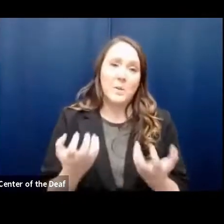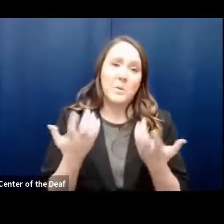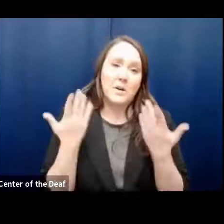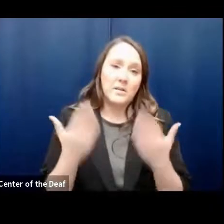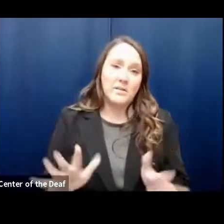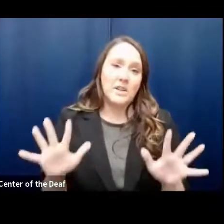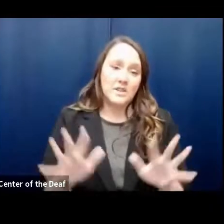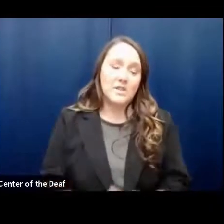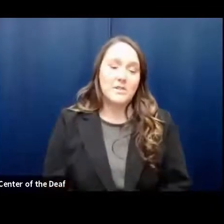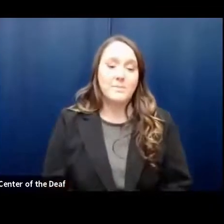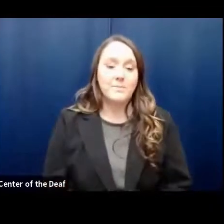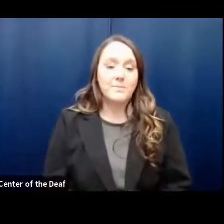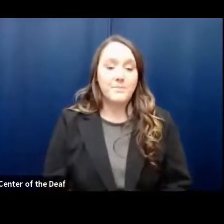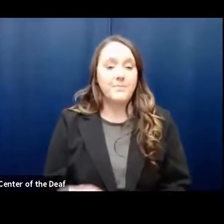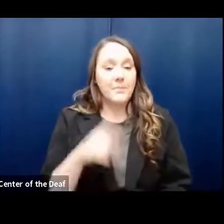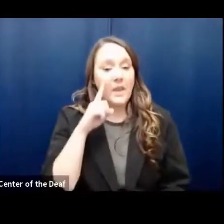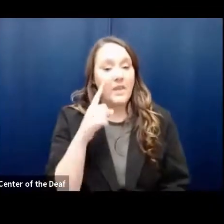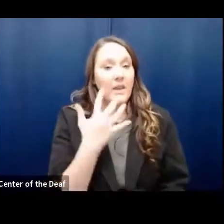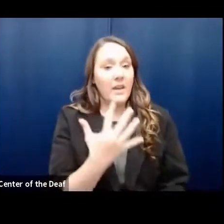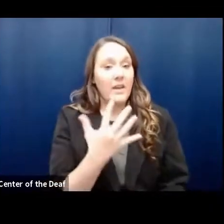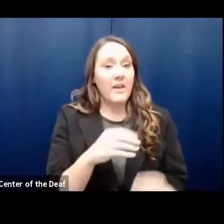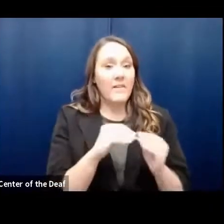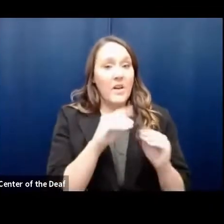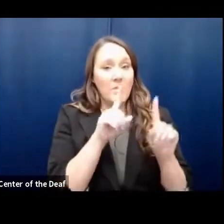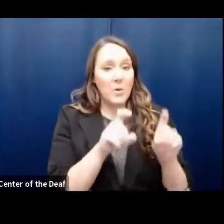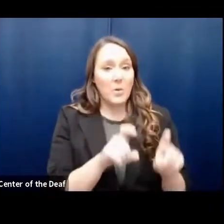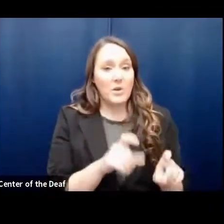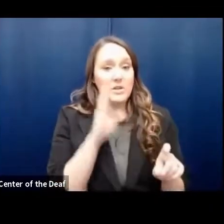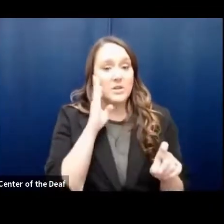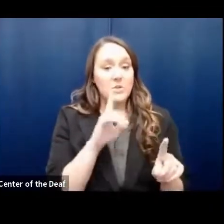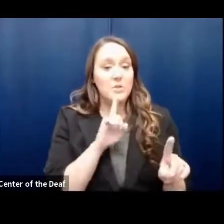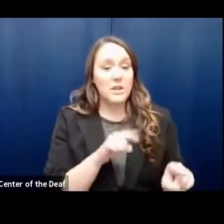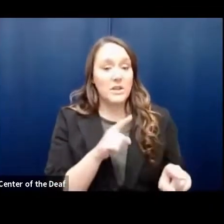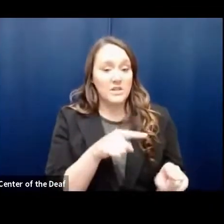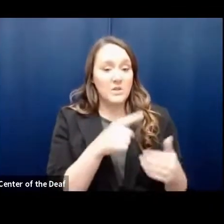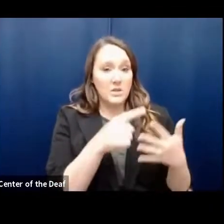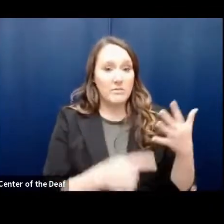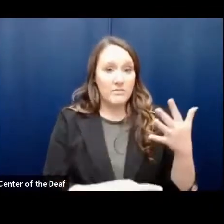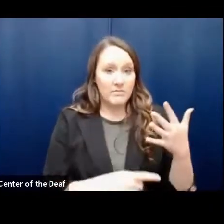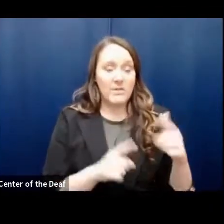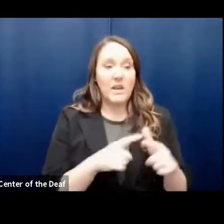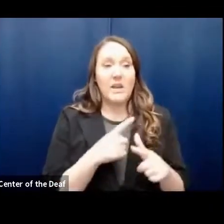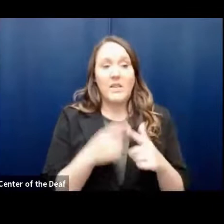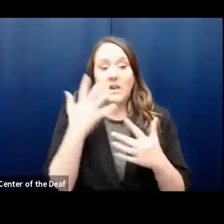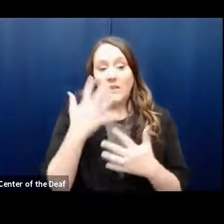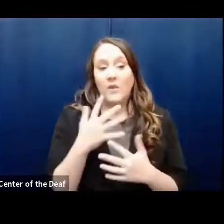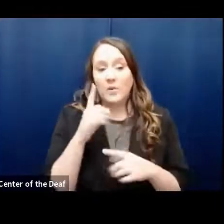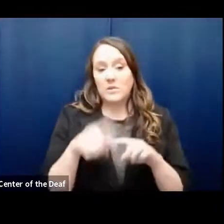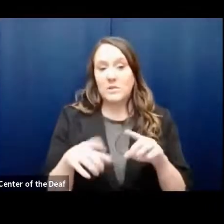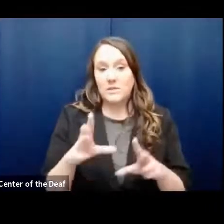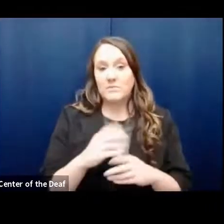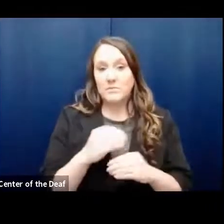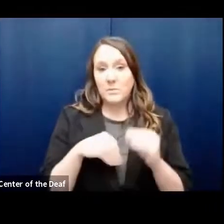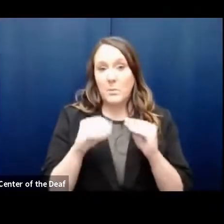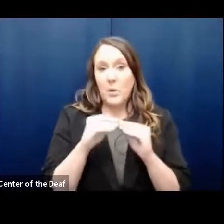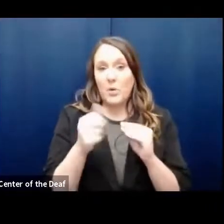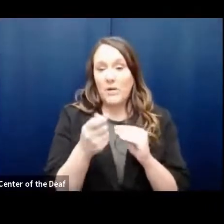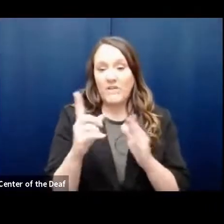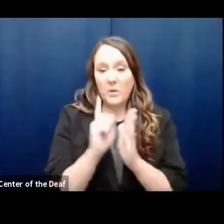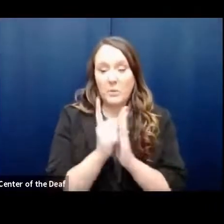And I think there's about 5 more questions left in here, and we'll answer these. And then unfortunately, we won't be able to take any more just because we have a couple minutes